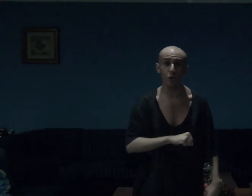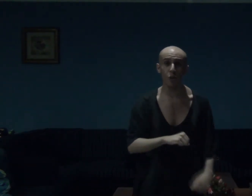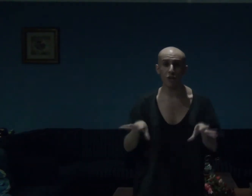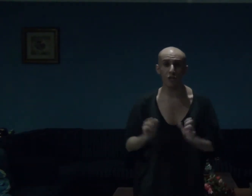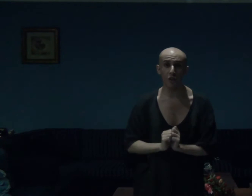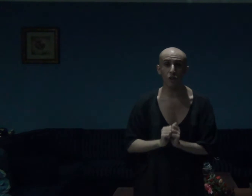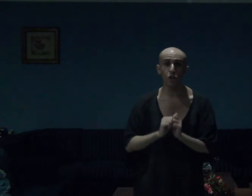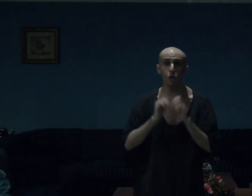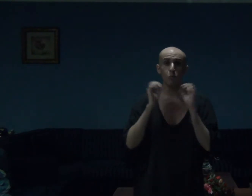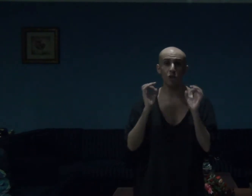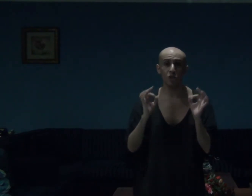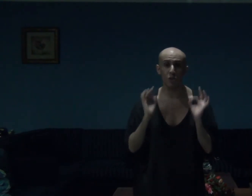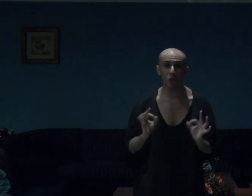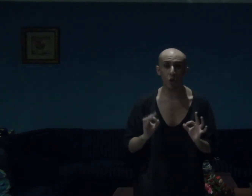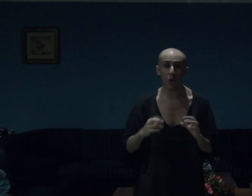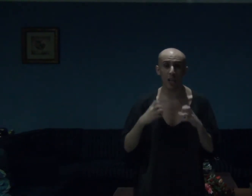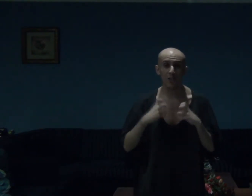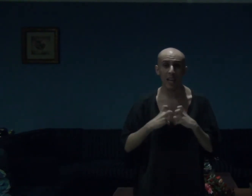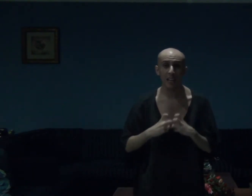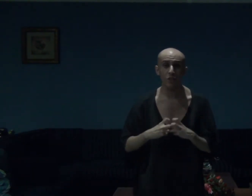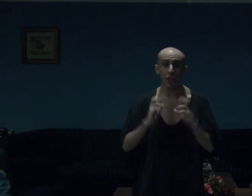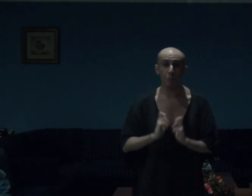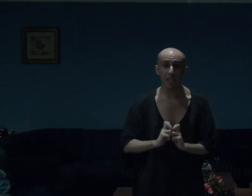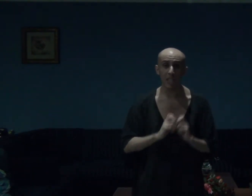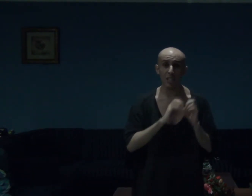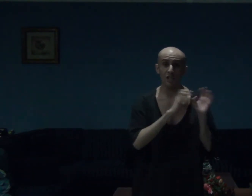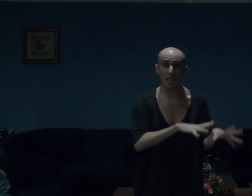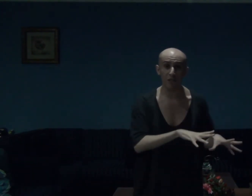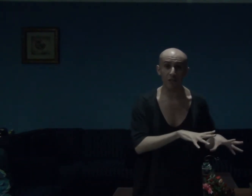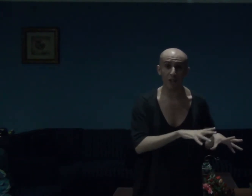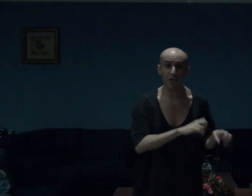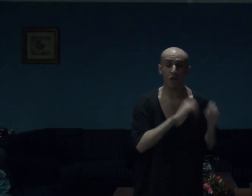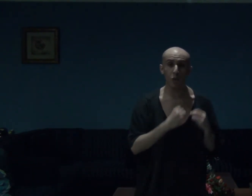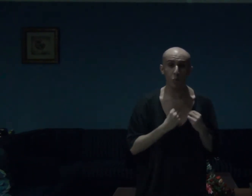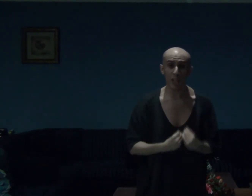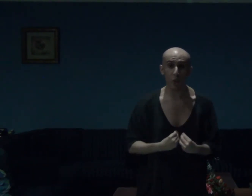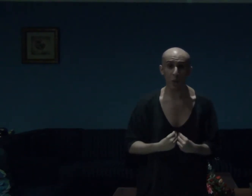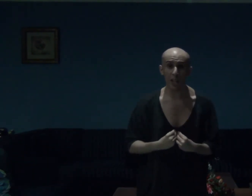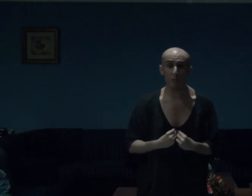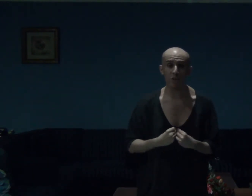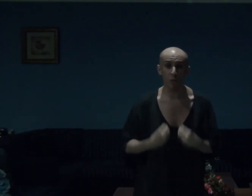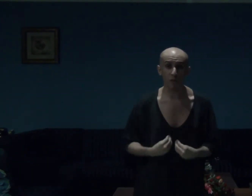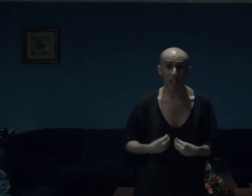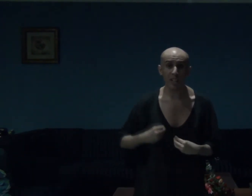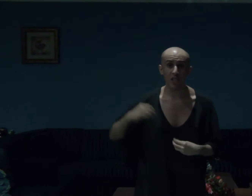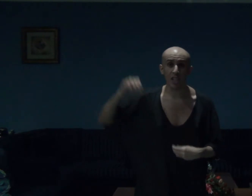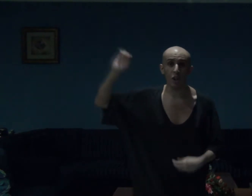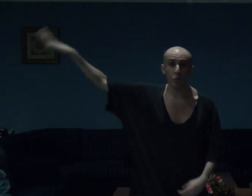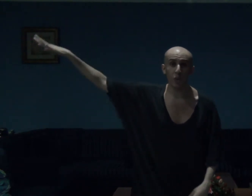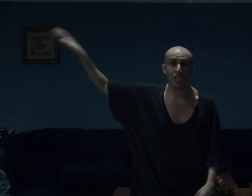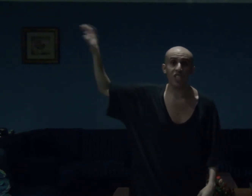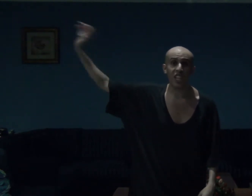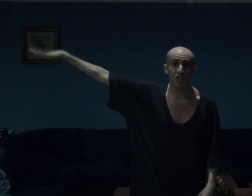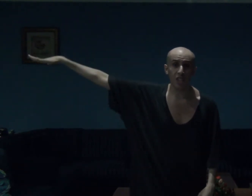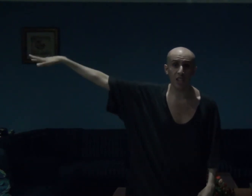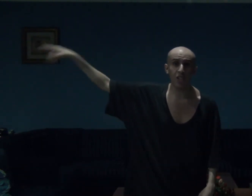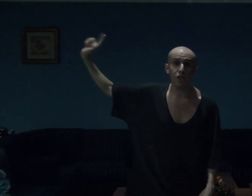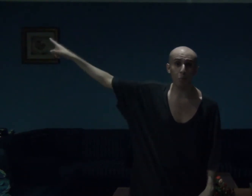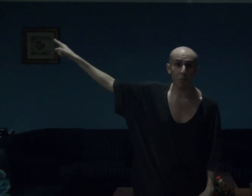This volume was so great, and it begins at first with Rick Grimes reflecting on what he had done in the